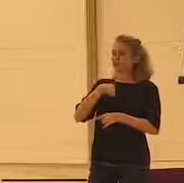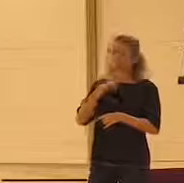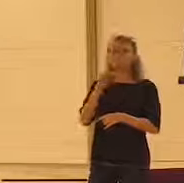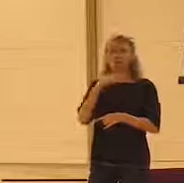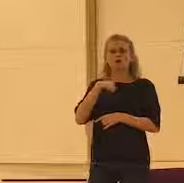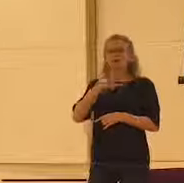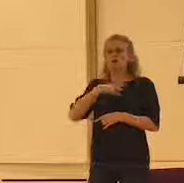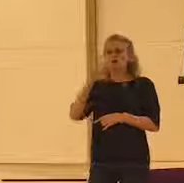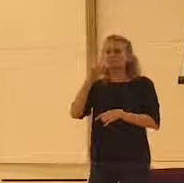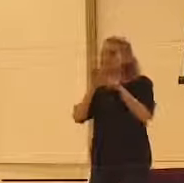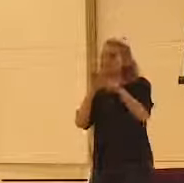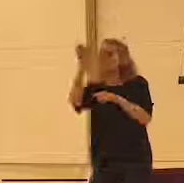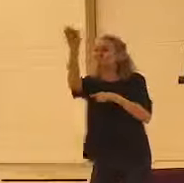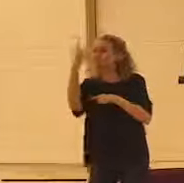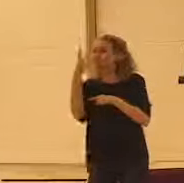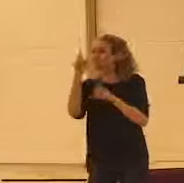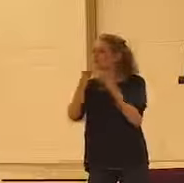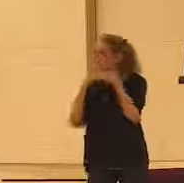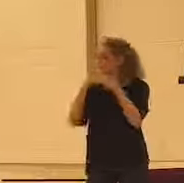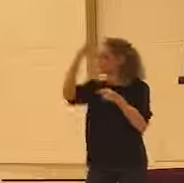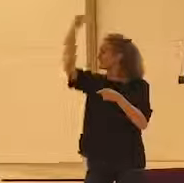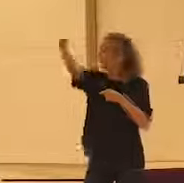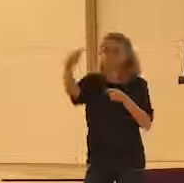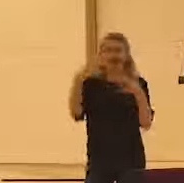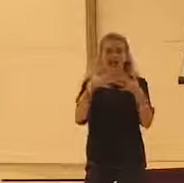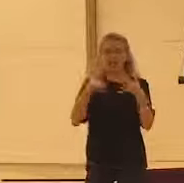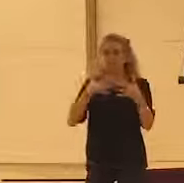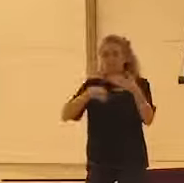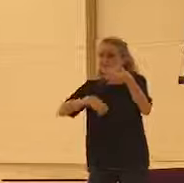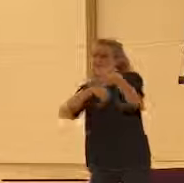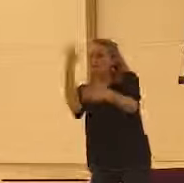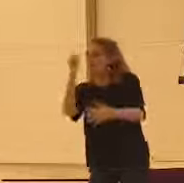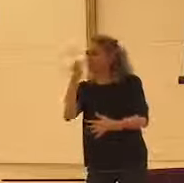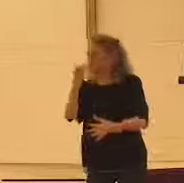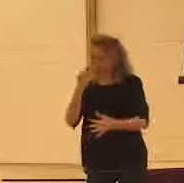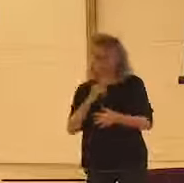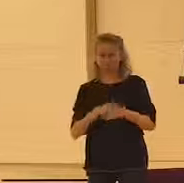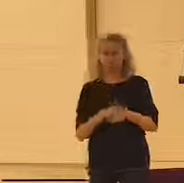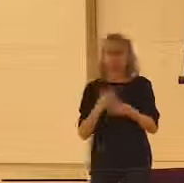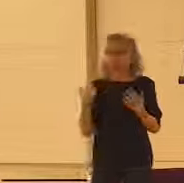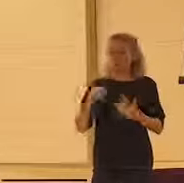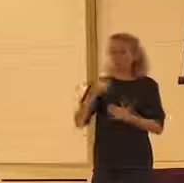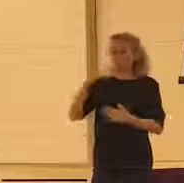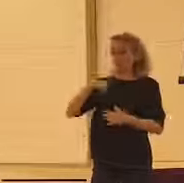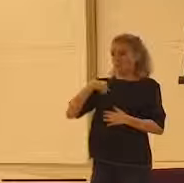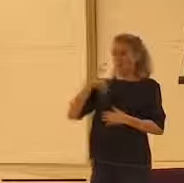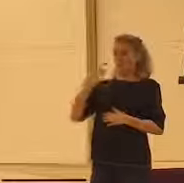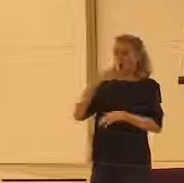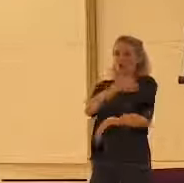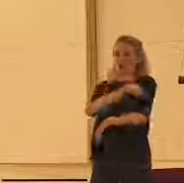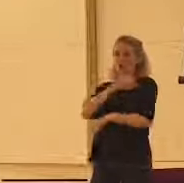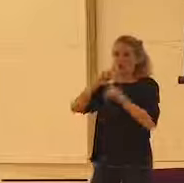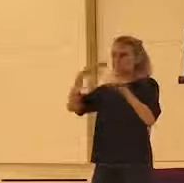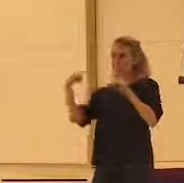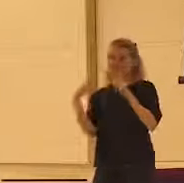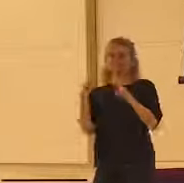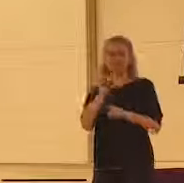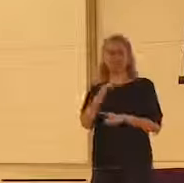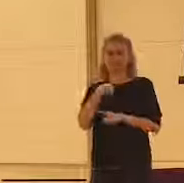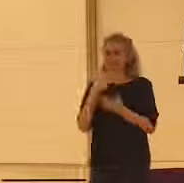Because I was asked what I see as the future, what the development's going to be in the next 20 years from a